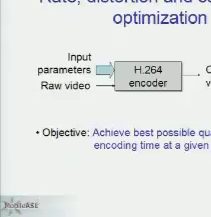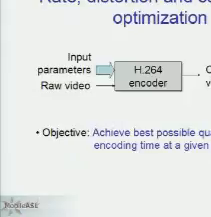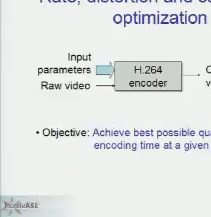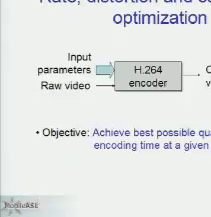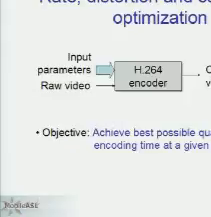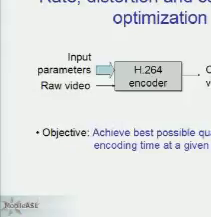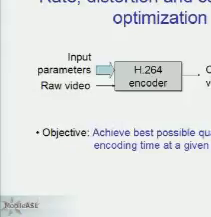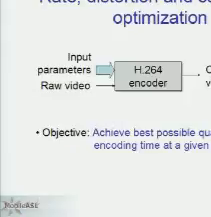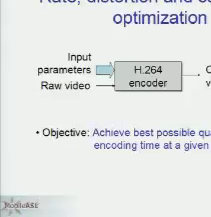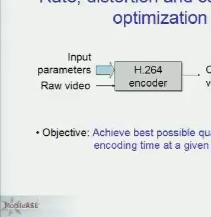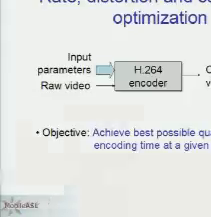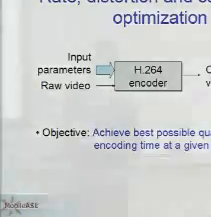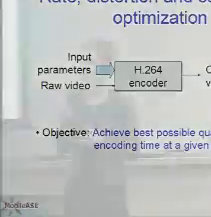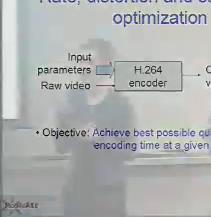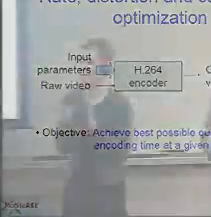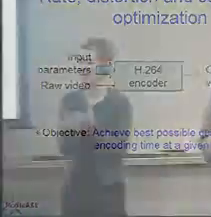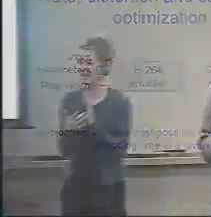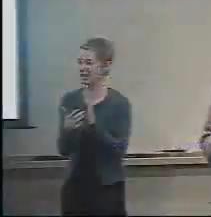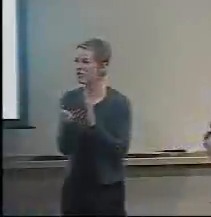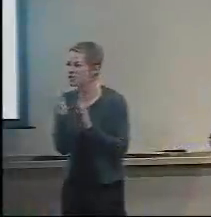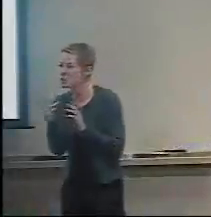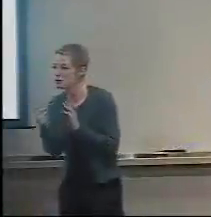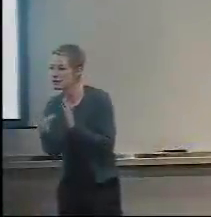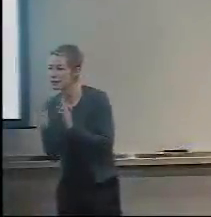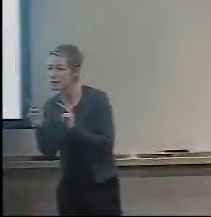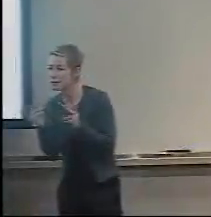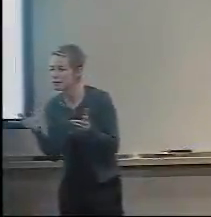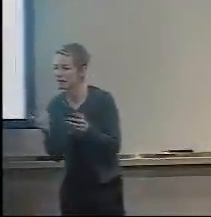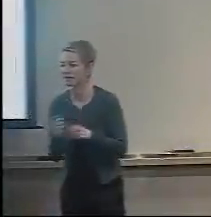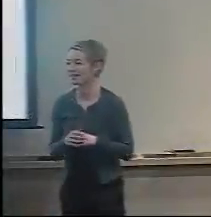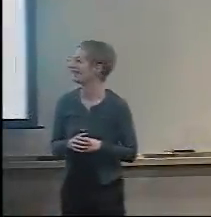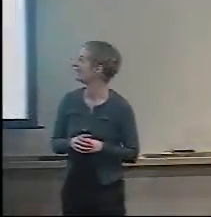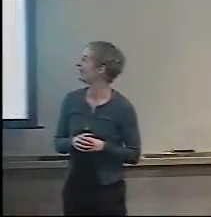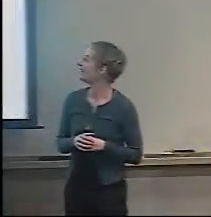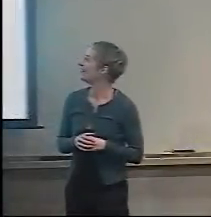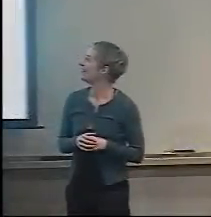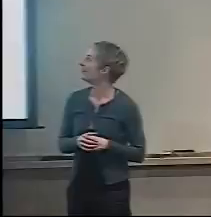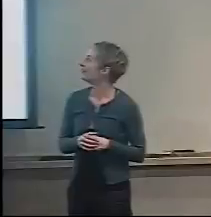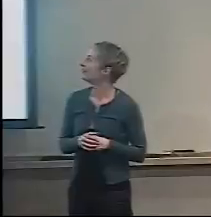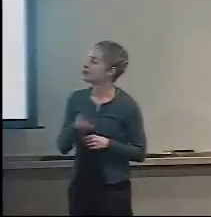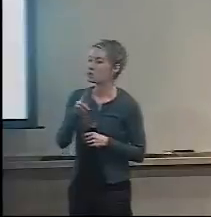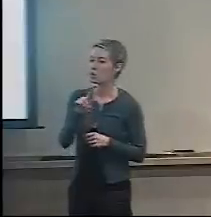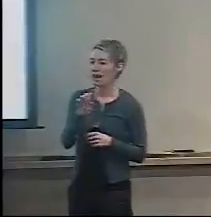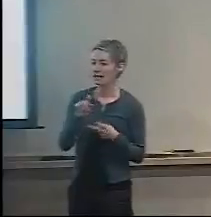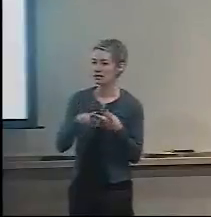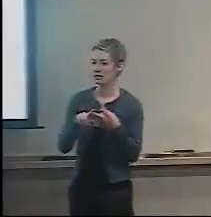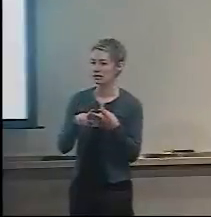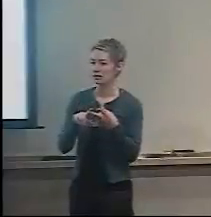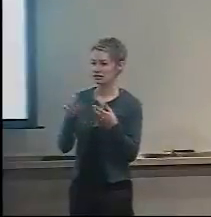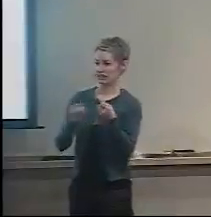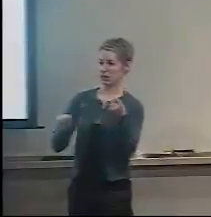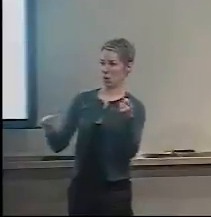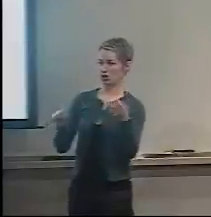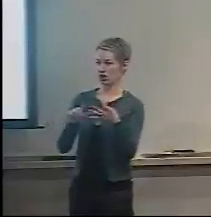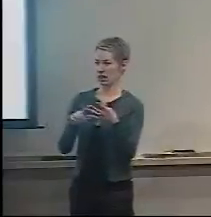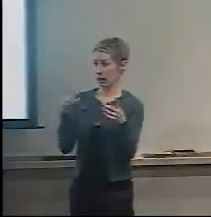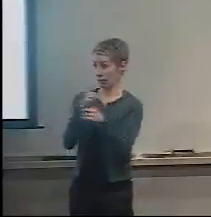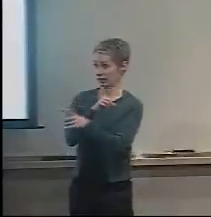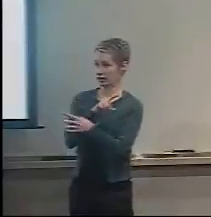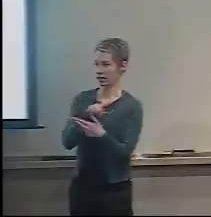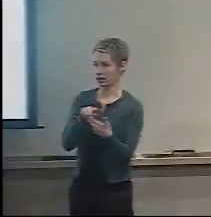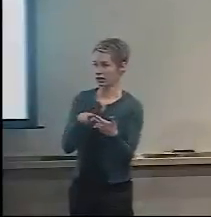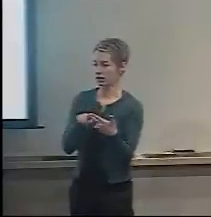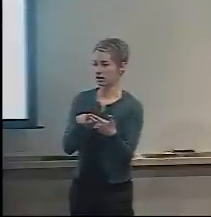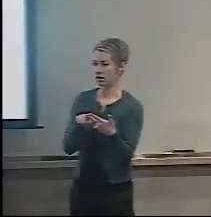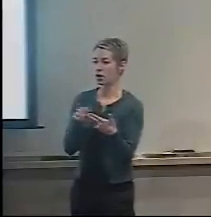So we'll get a little technical now. There are a few technical people here. So rate distortion and complexity. We found out that